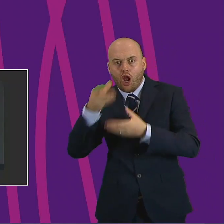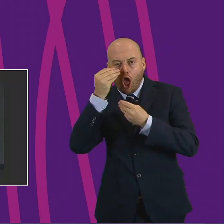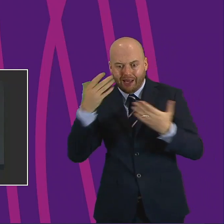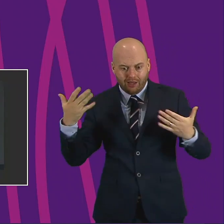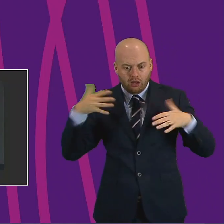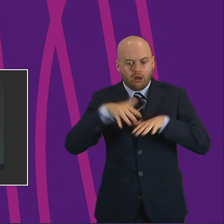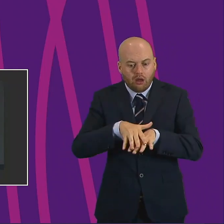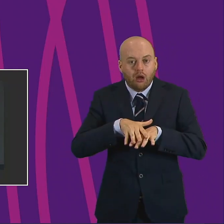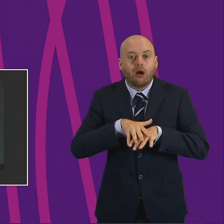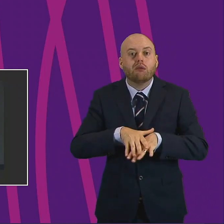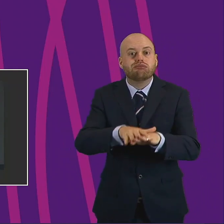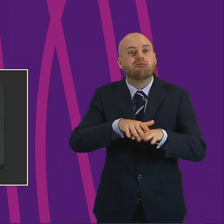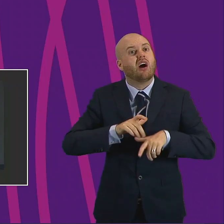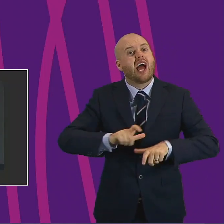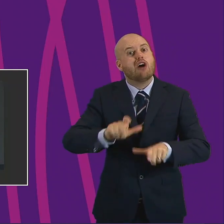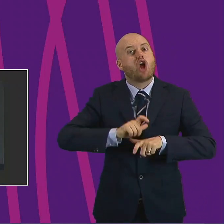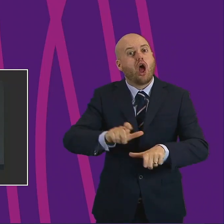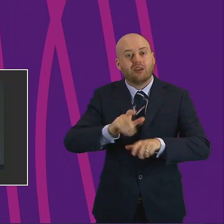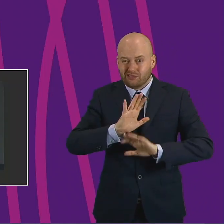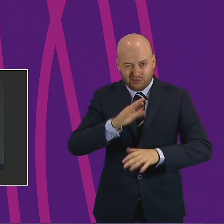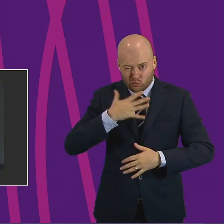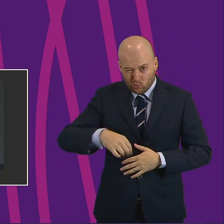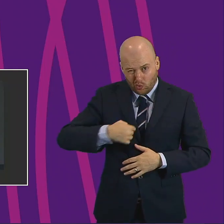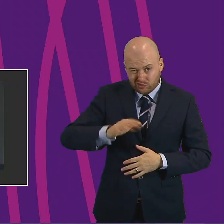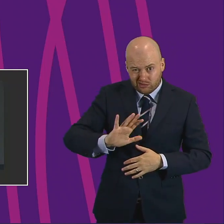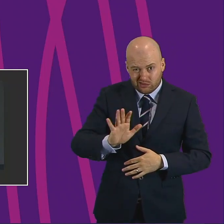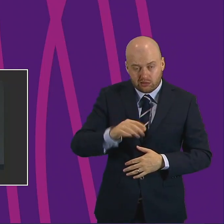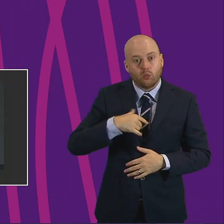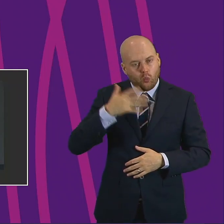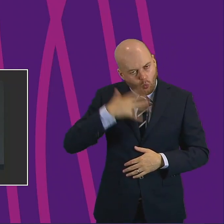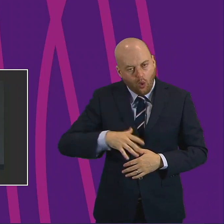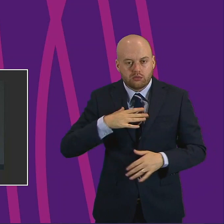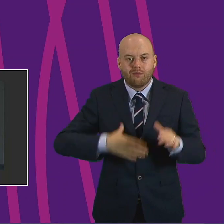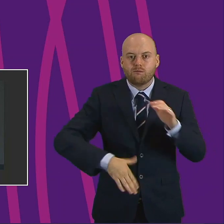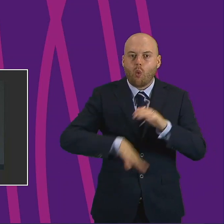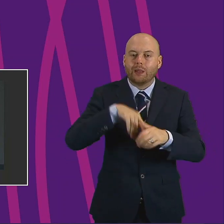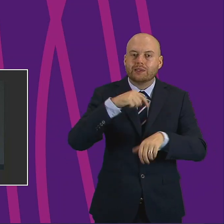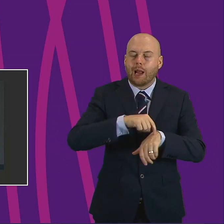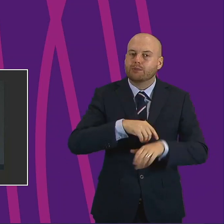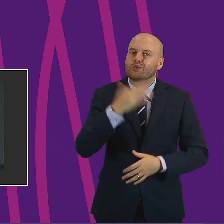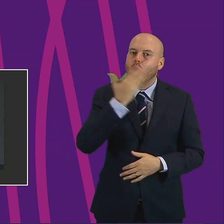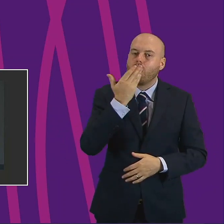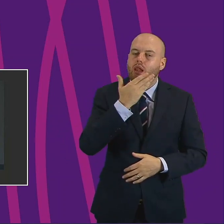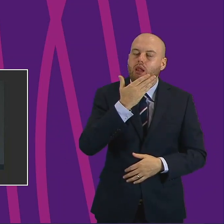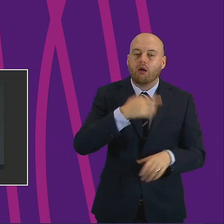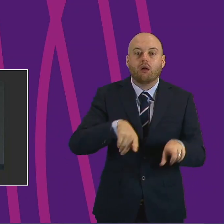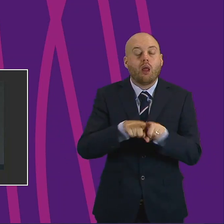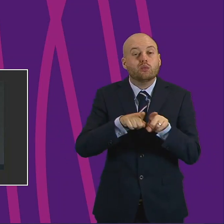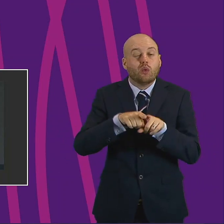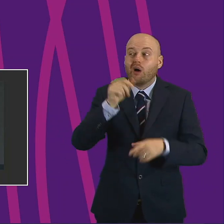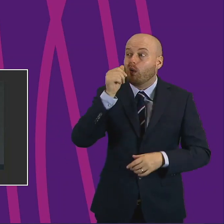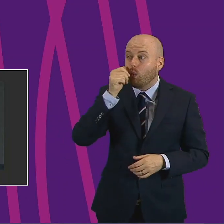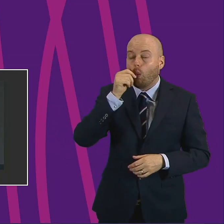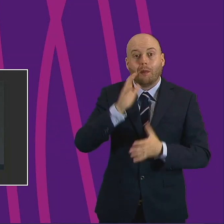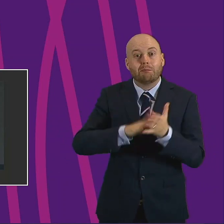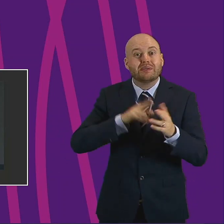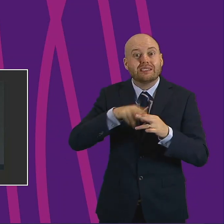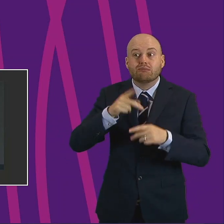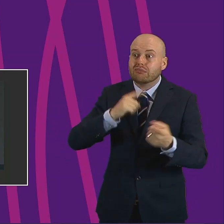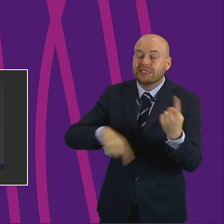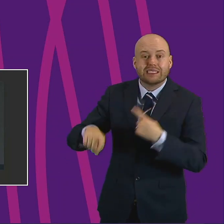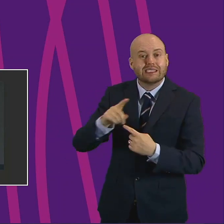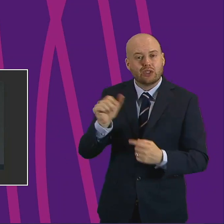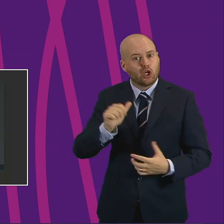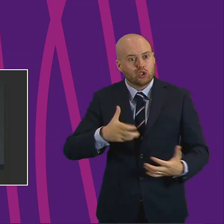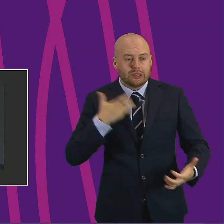period for parents, but I also have communication from many, many parents about the importance of ensuring that